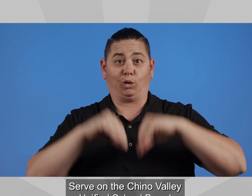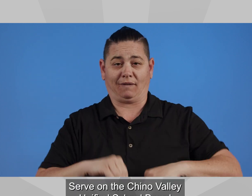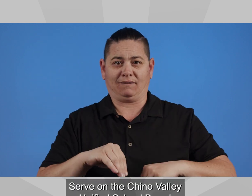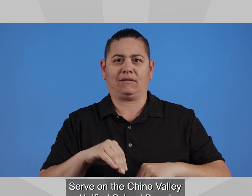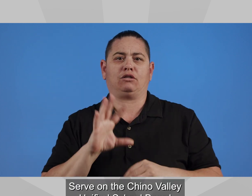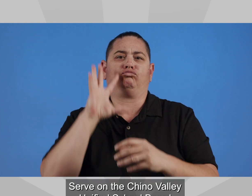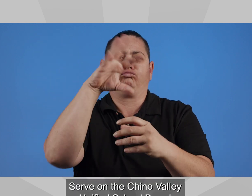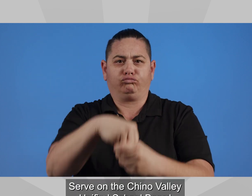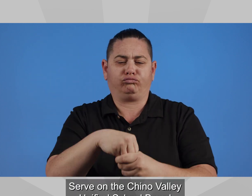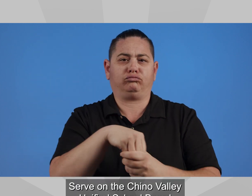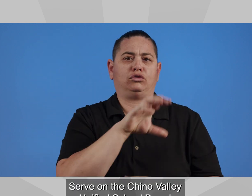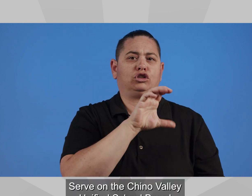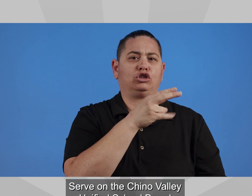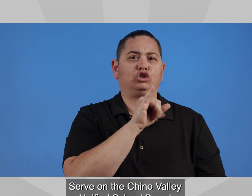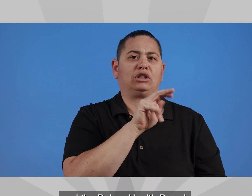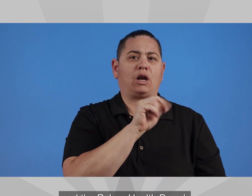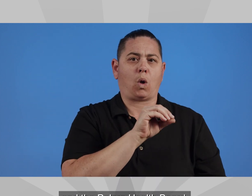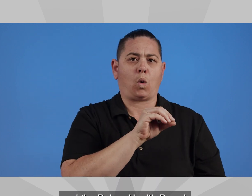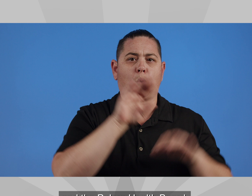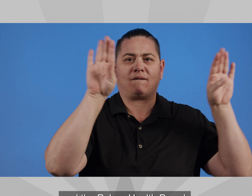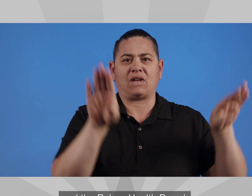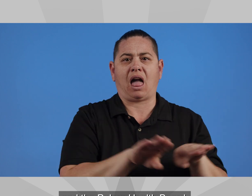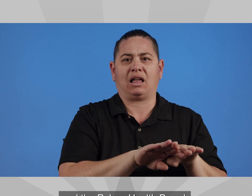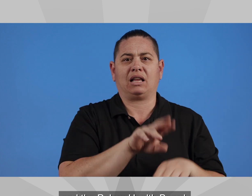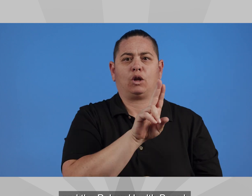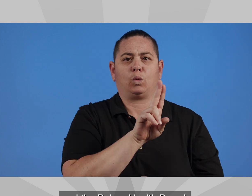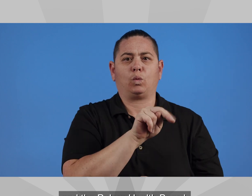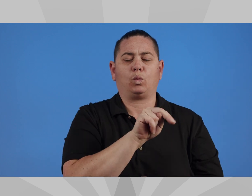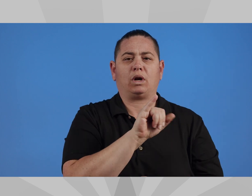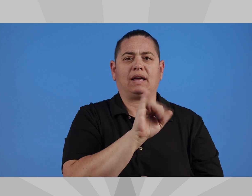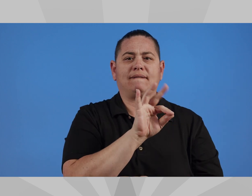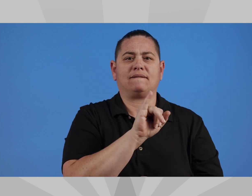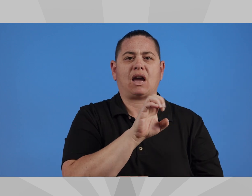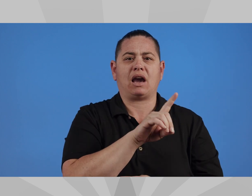Serve on the Chino Valley Unified School Board and the Polera Health Board.